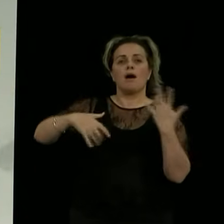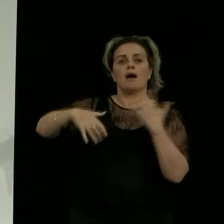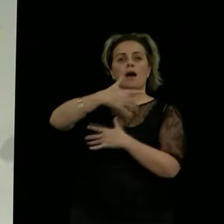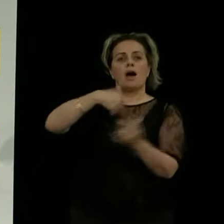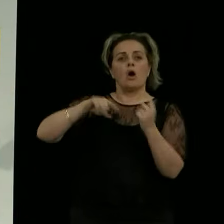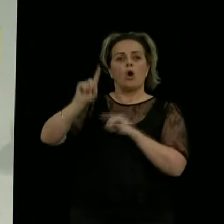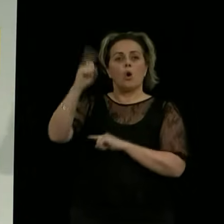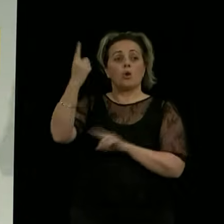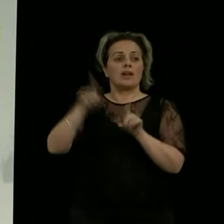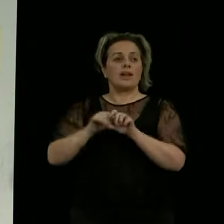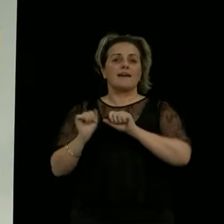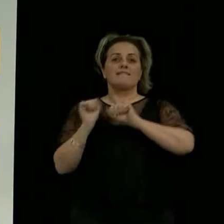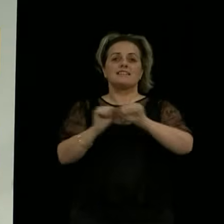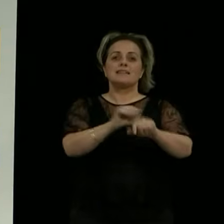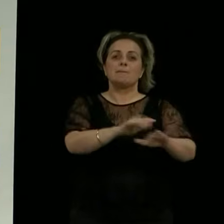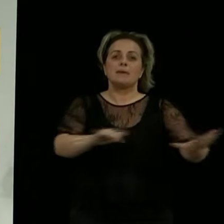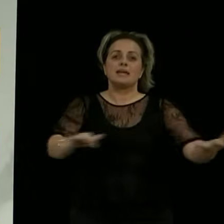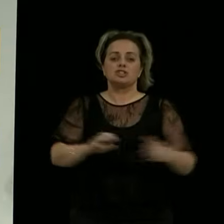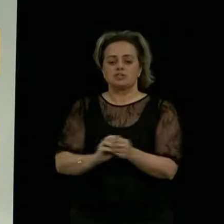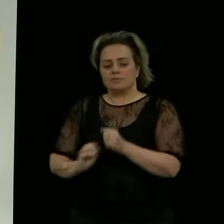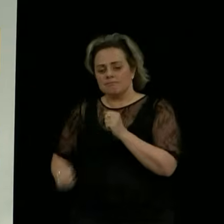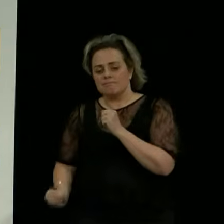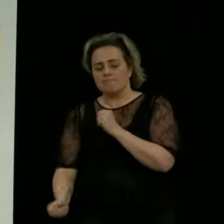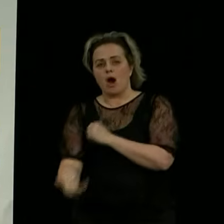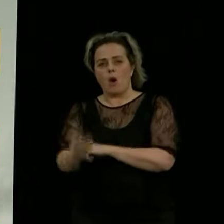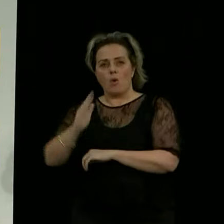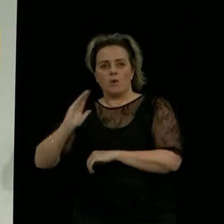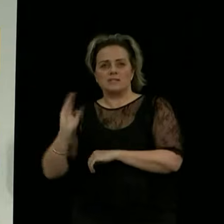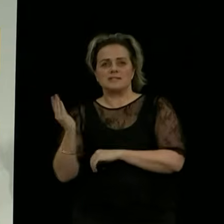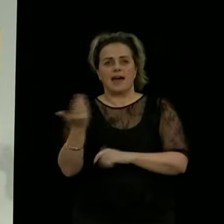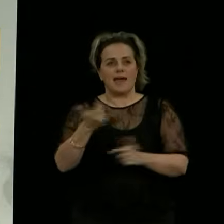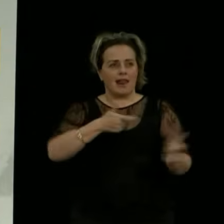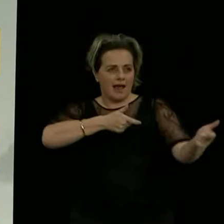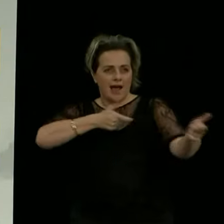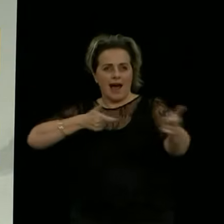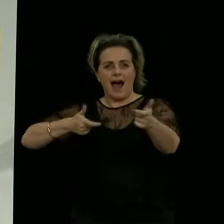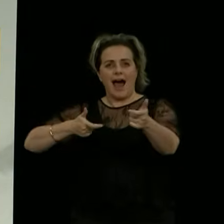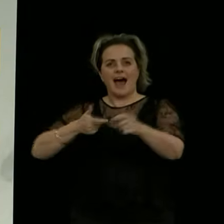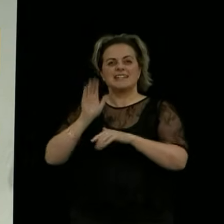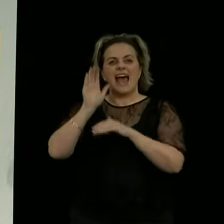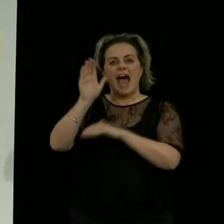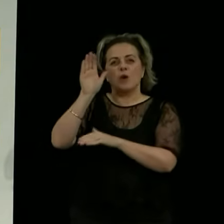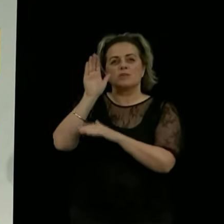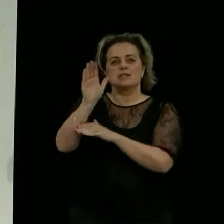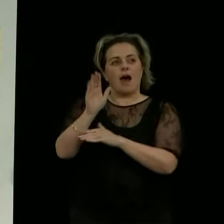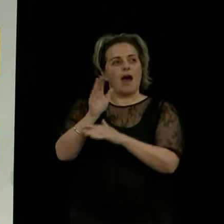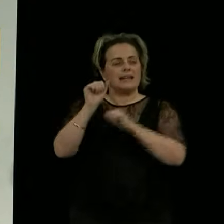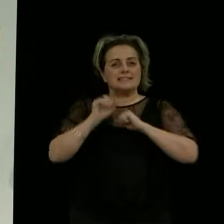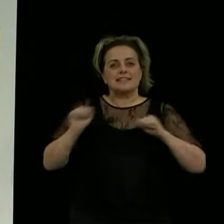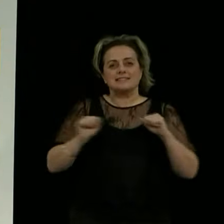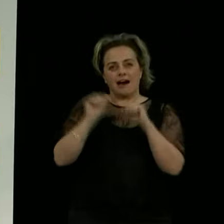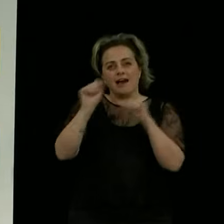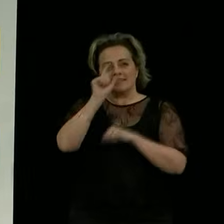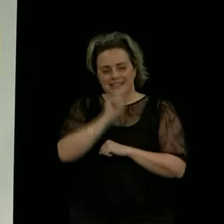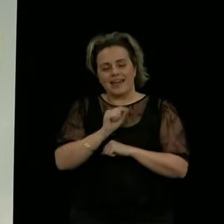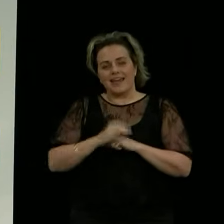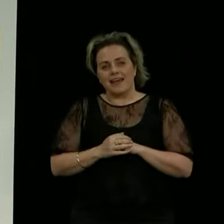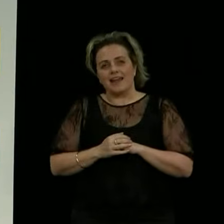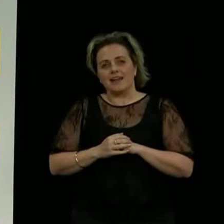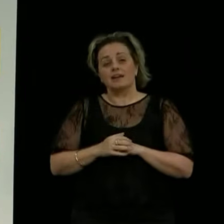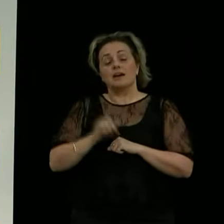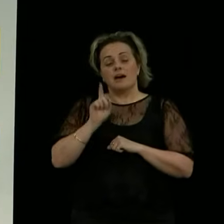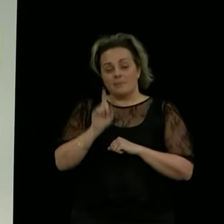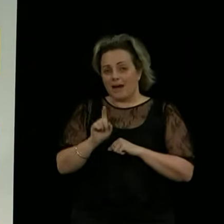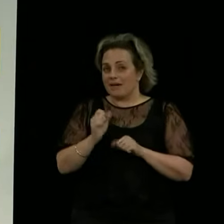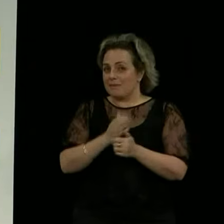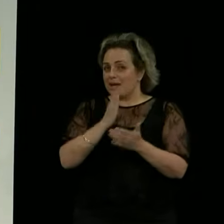be able to visit the beach, play bowls, sail, hunt, do outdoor CrossFit or yoga classes. All must continue to comply